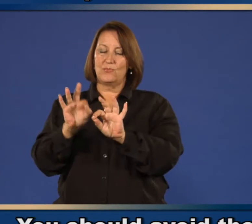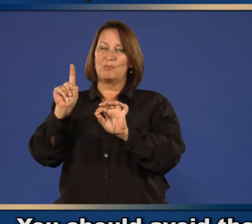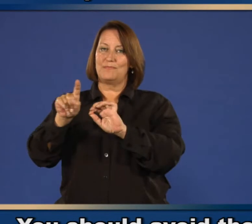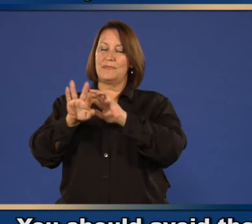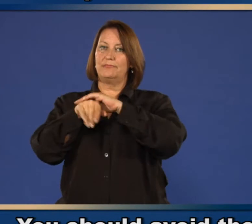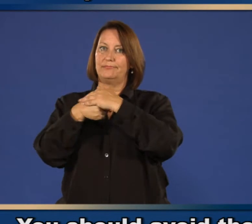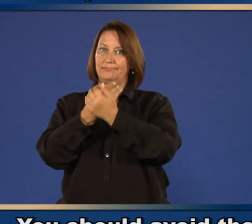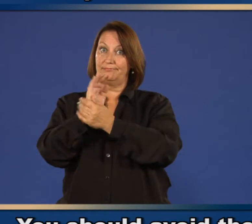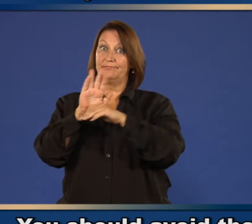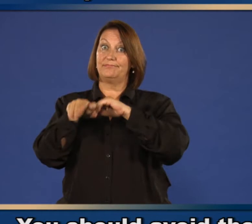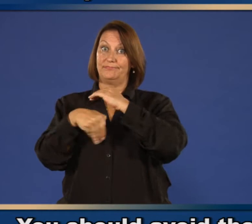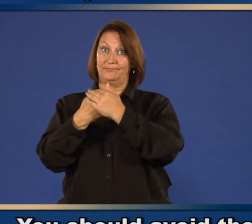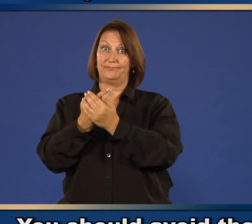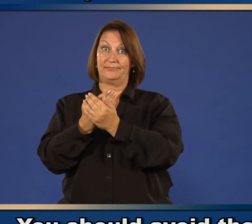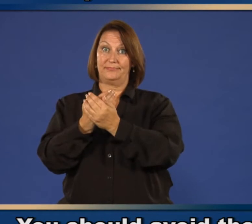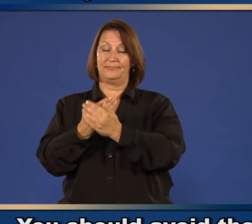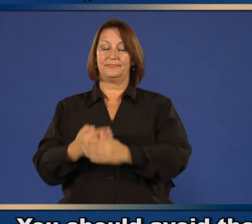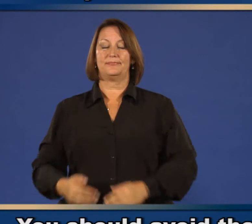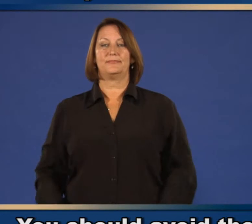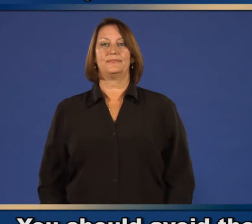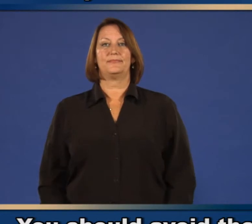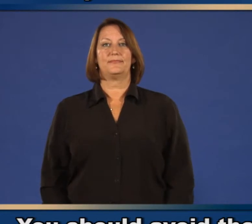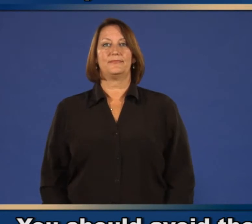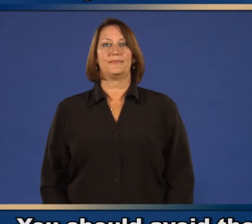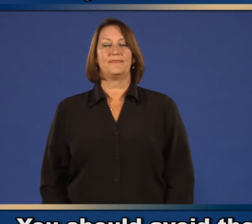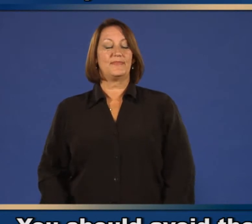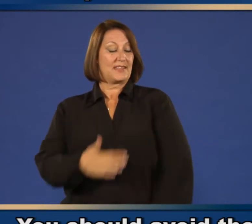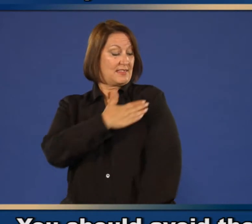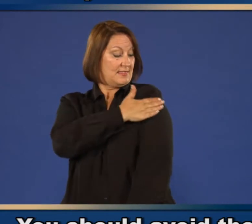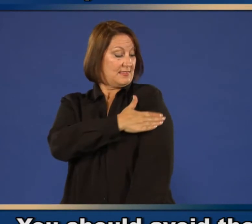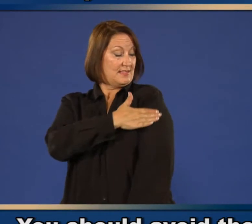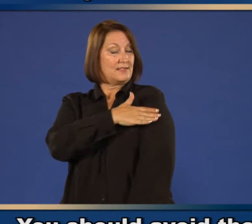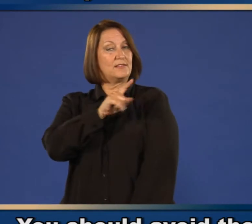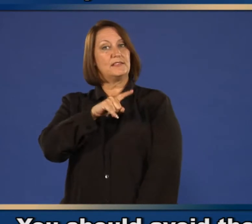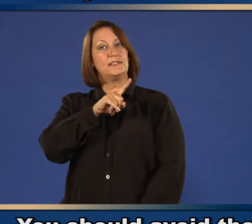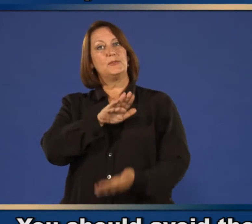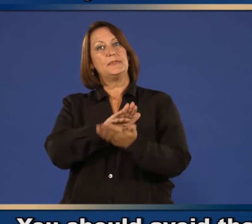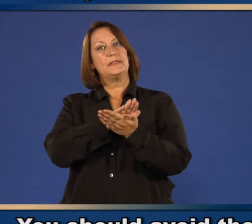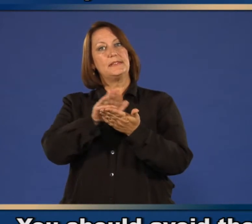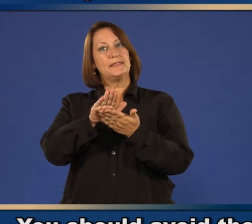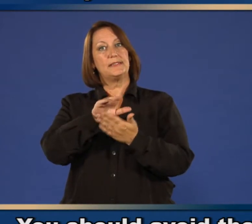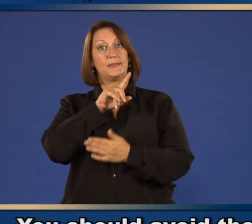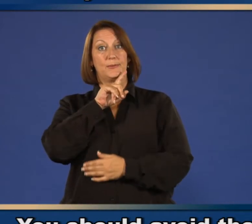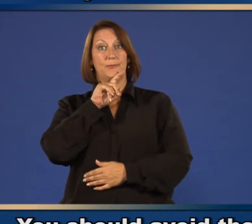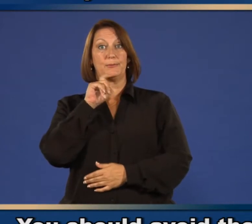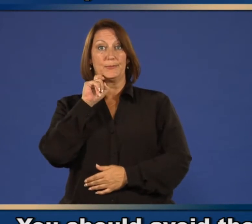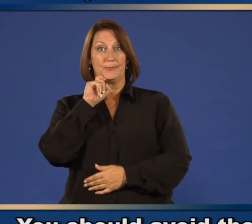You should avoid the spread of virus and keep the vaccination site clean and dry.